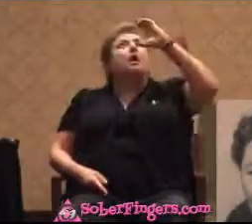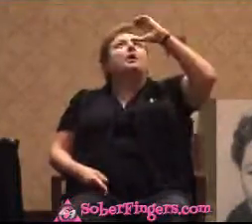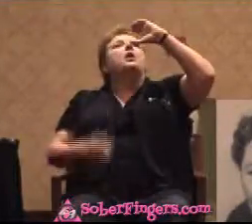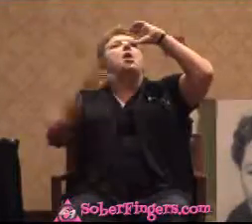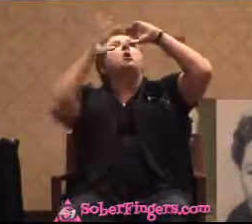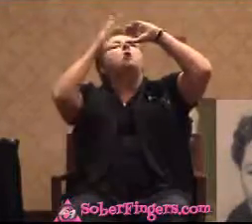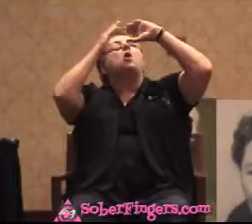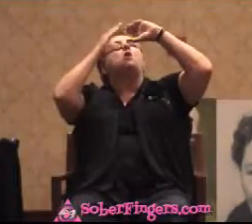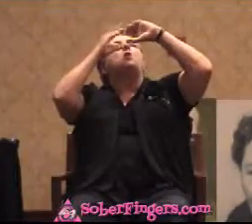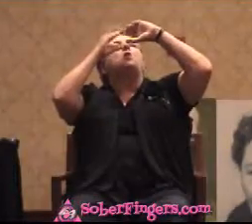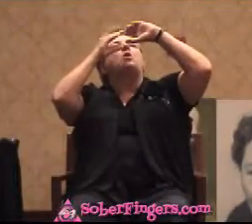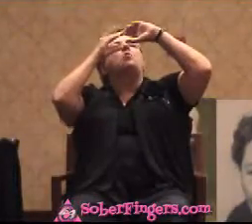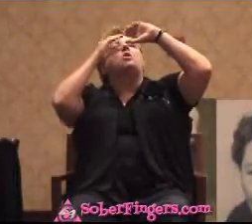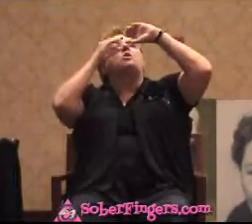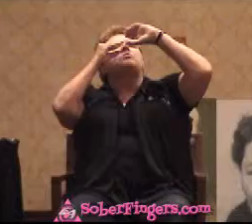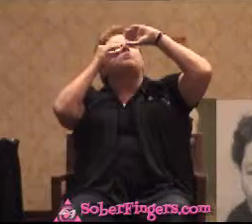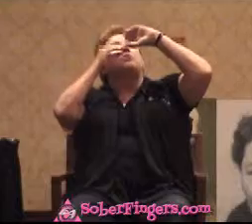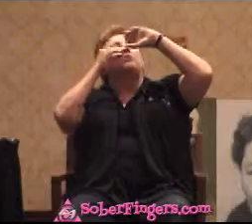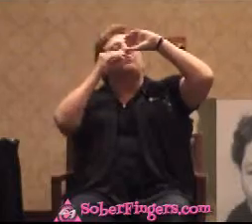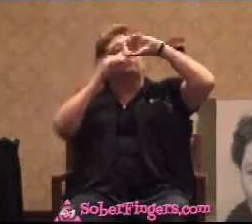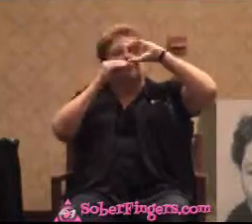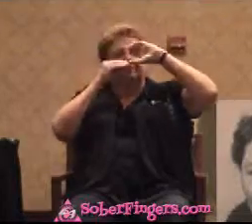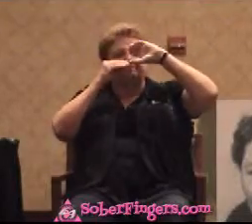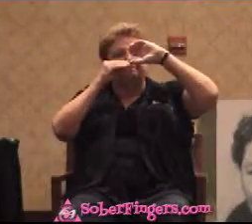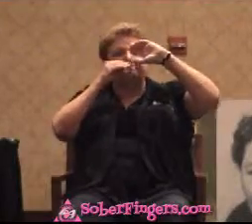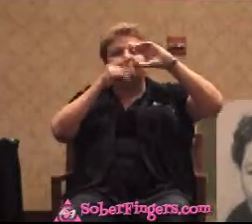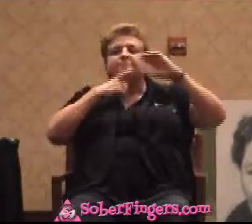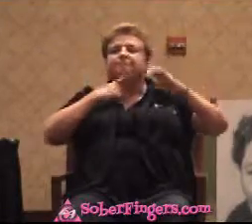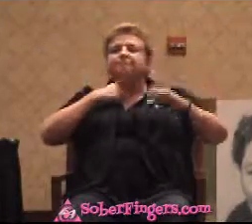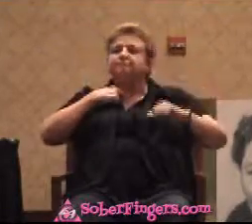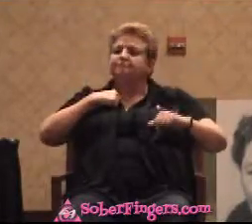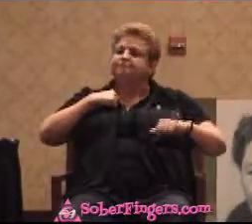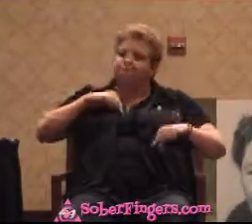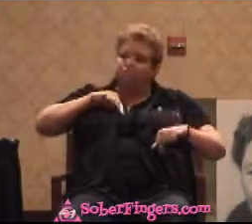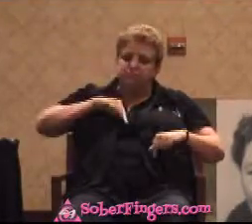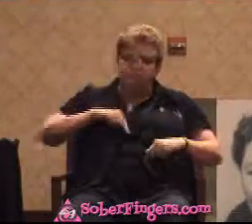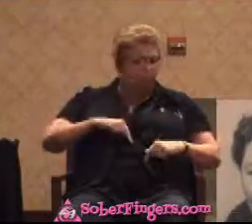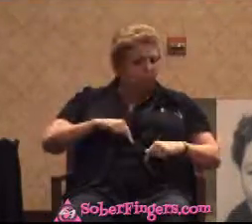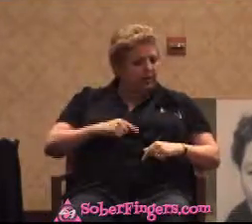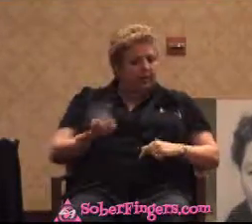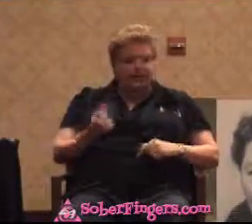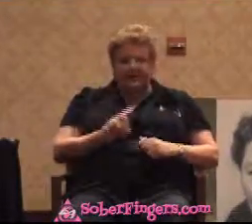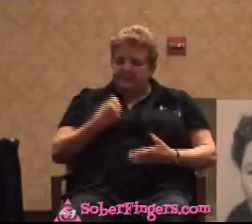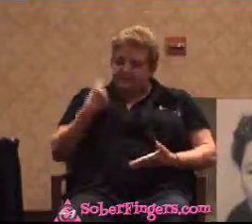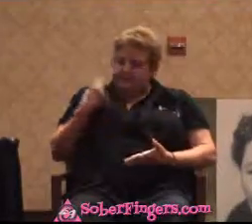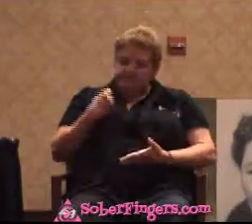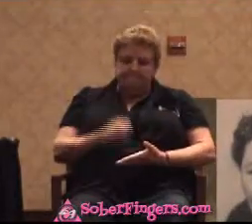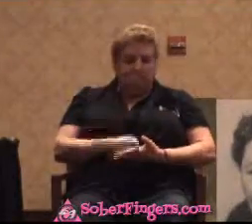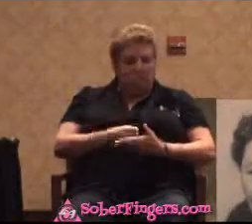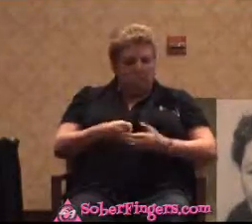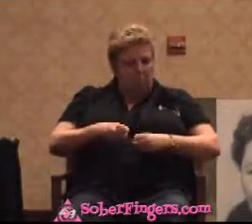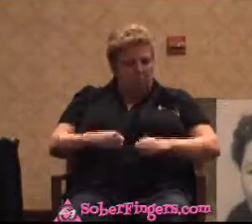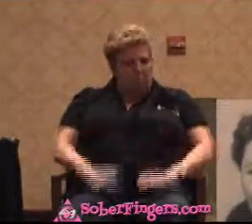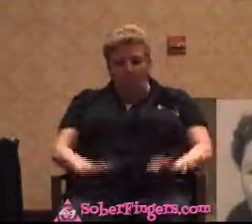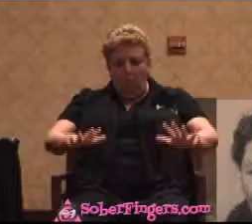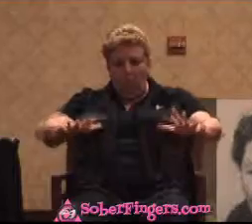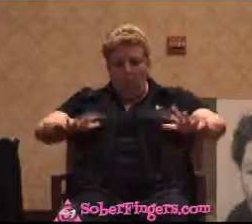hard as I did. And I swallowed and it went down and something hit the bottom of my feet and it rose slowly to the top of my